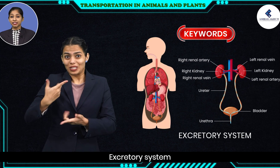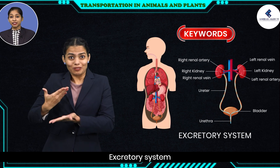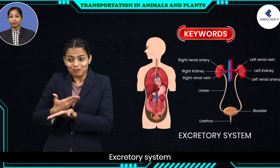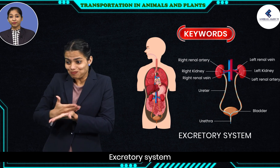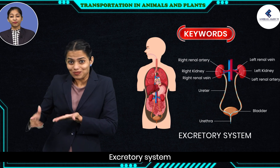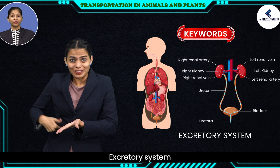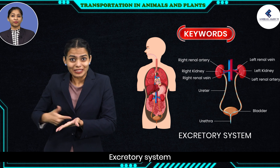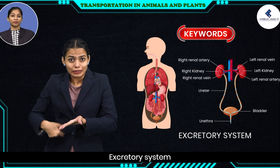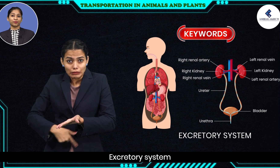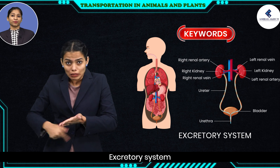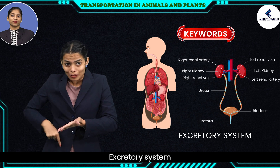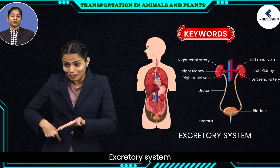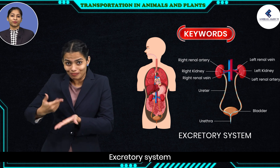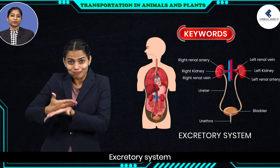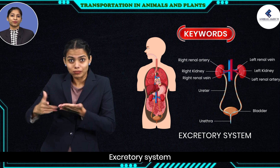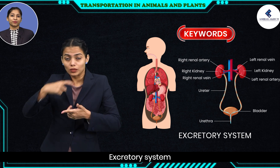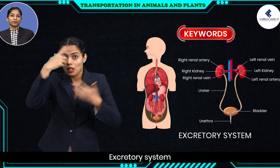excretory system,